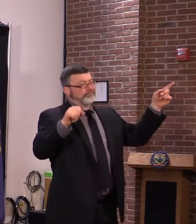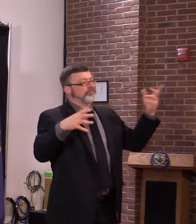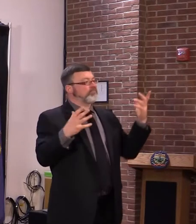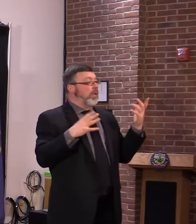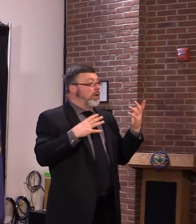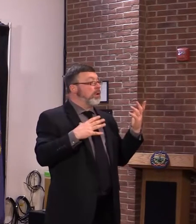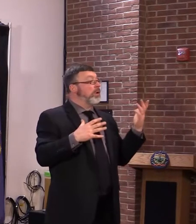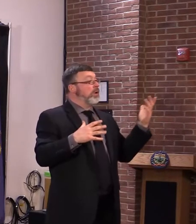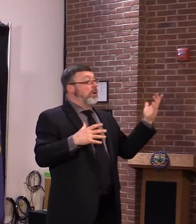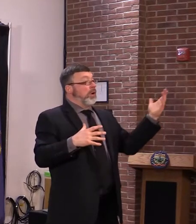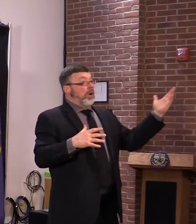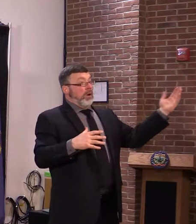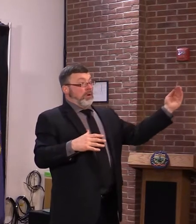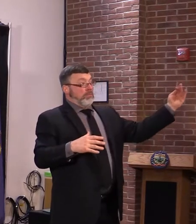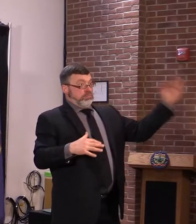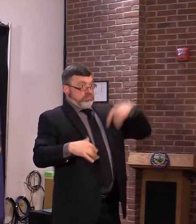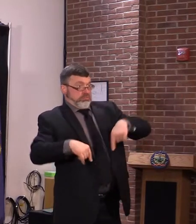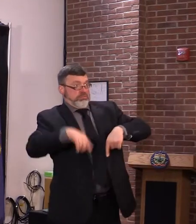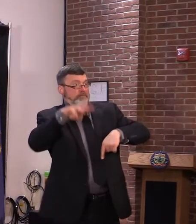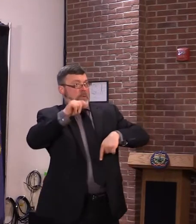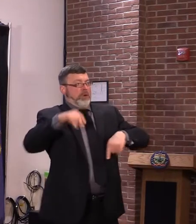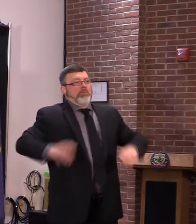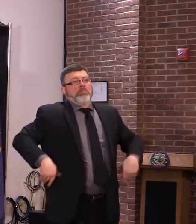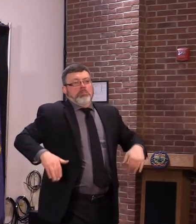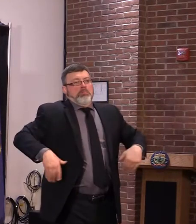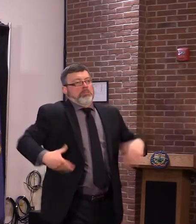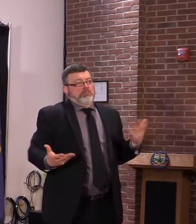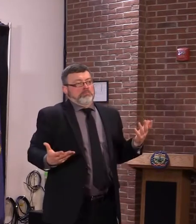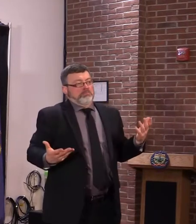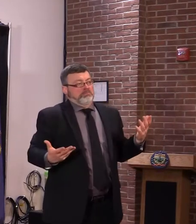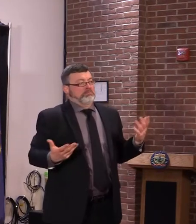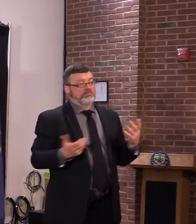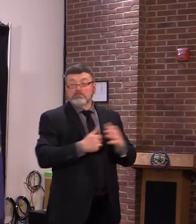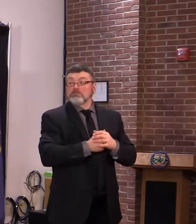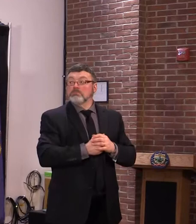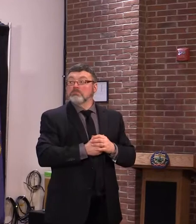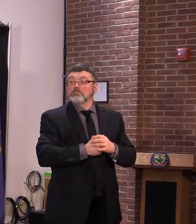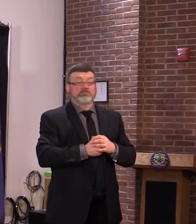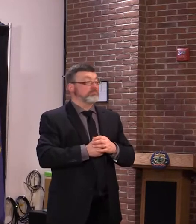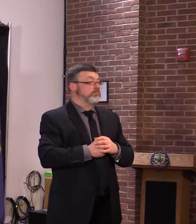since December 20th. So literally in a 1 month period.